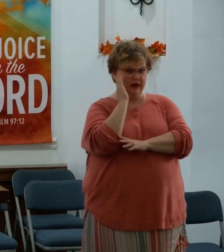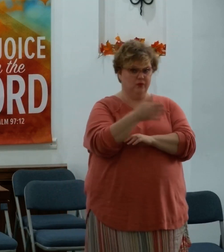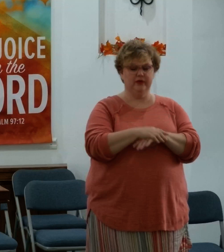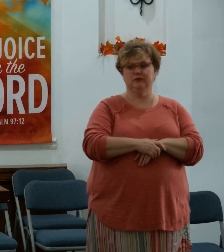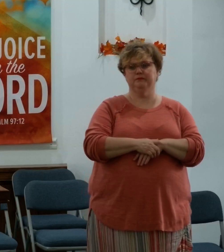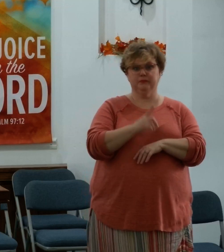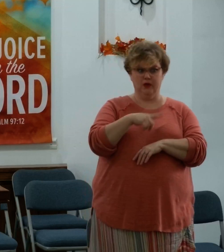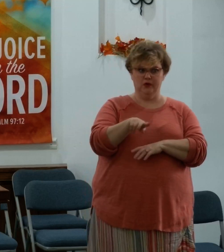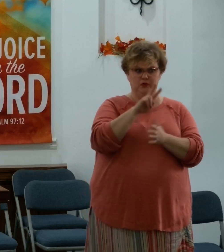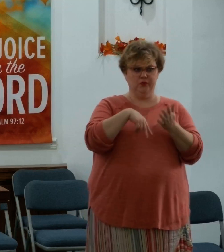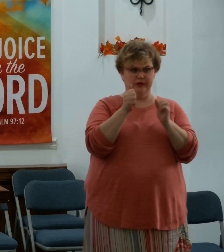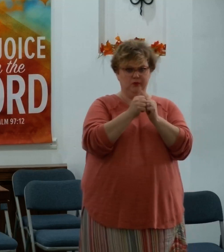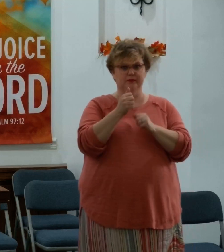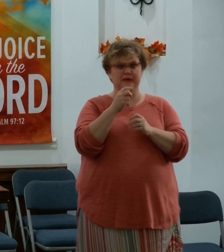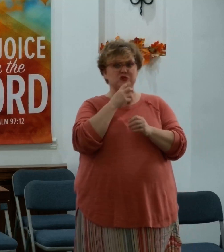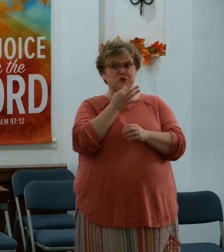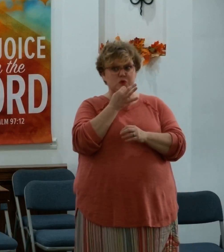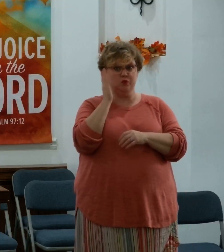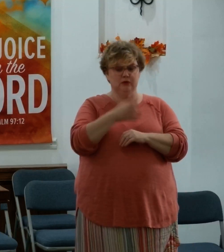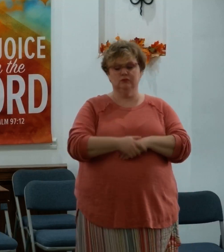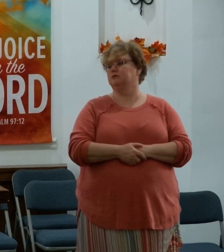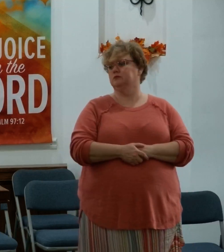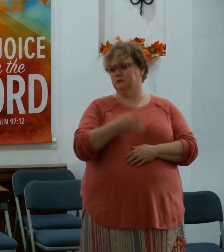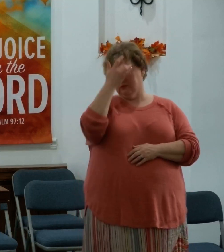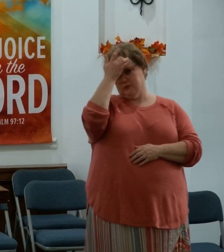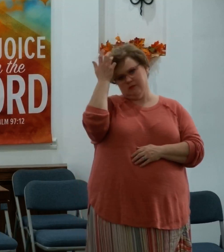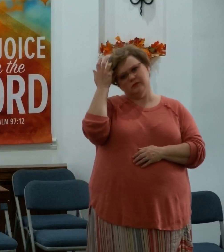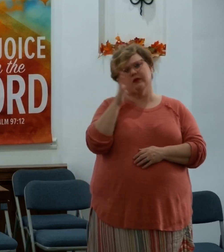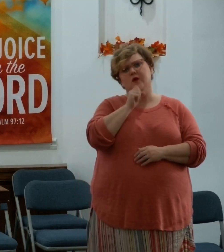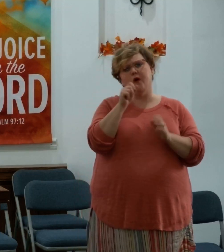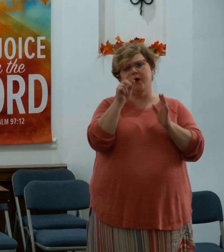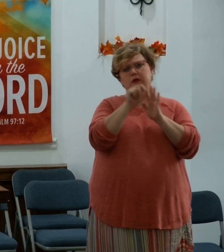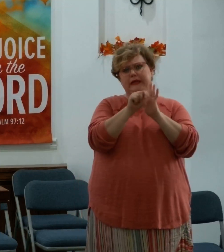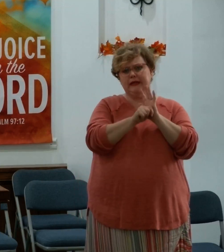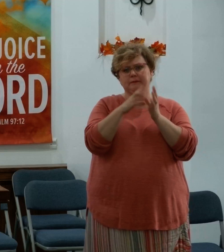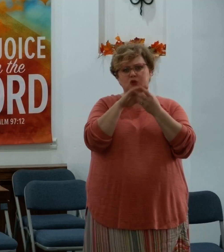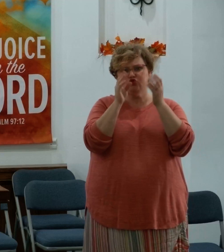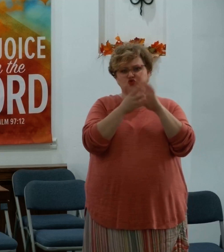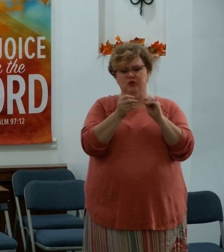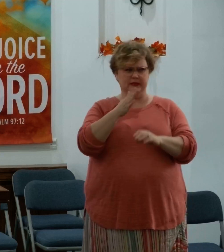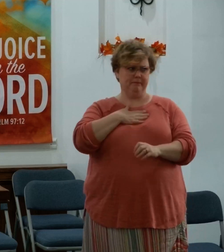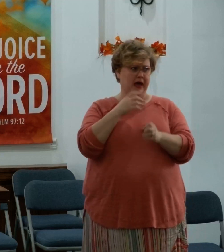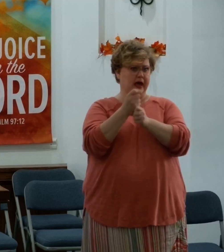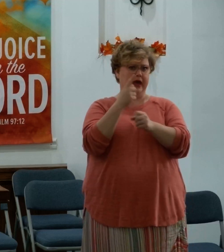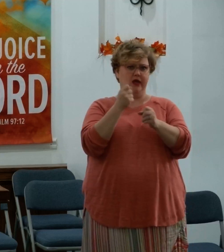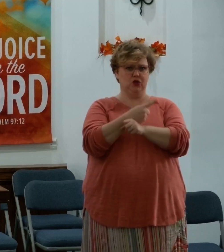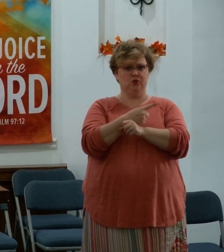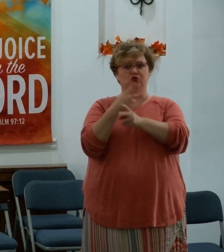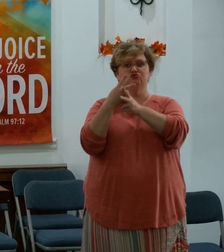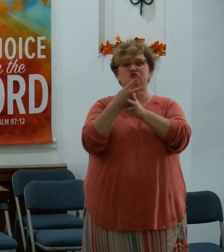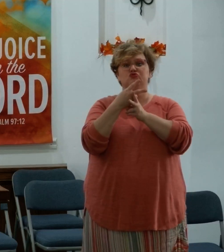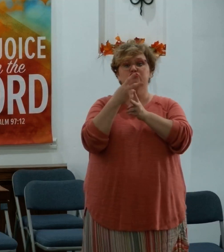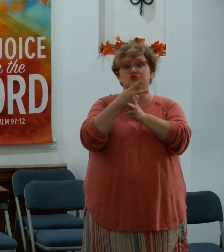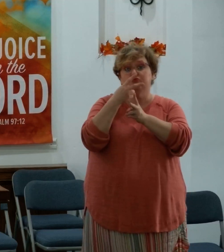read with me very, very shortly from this Old Testament story. This is my annual stewardship